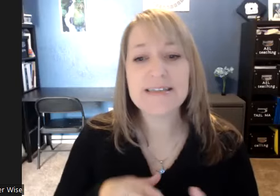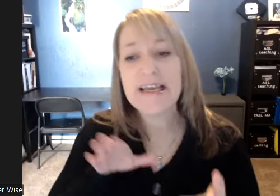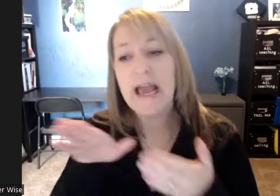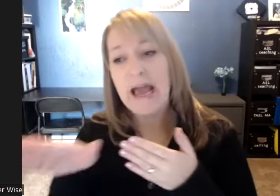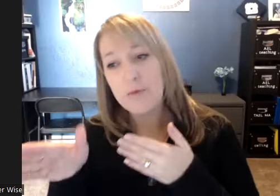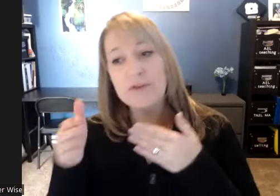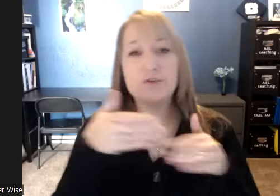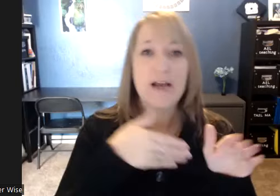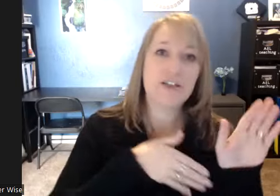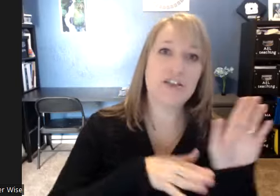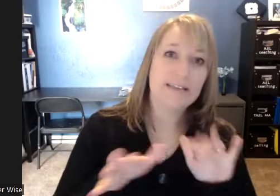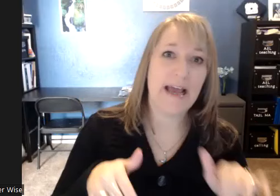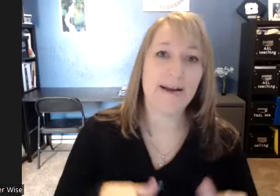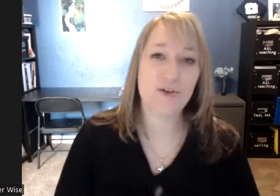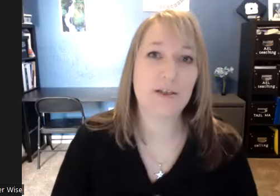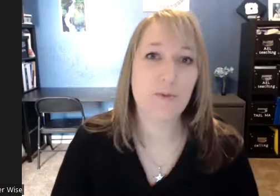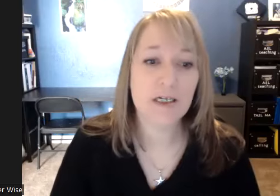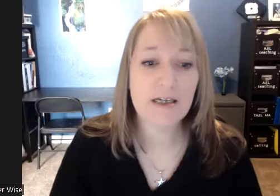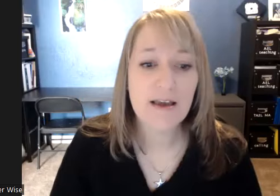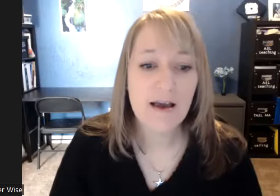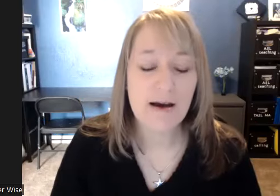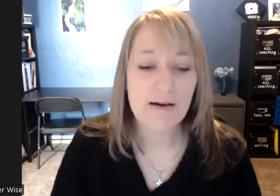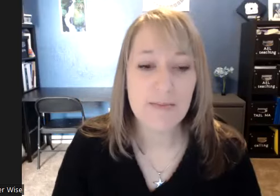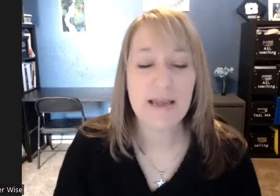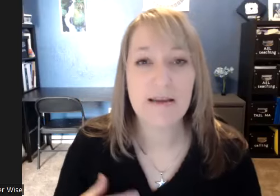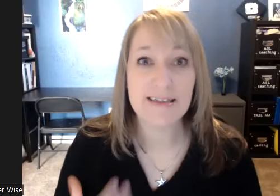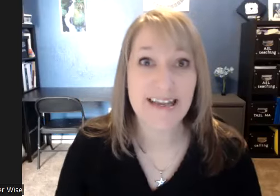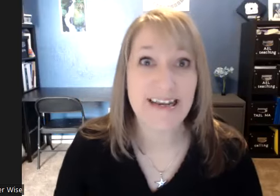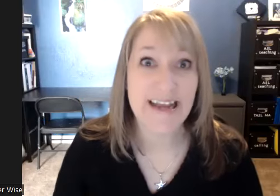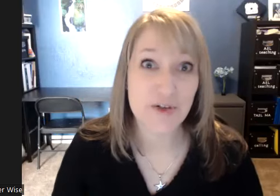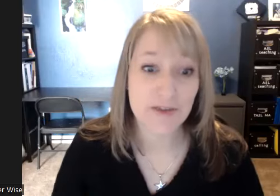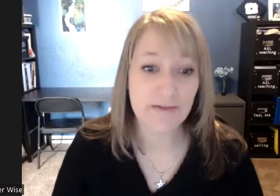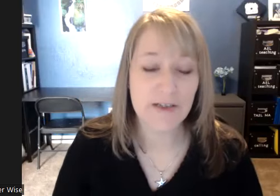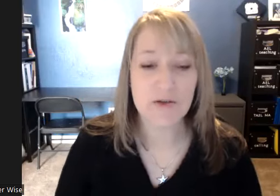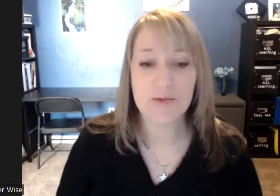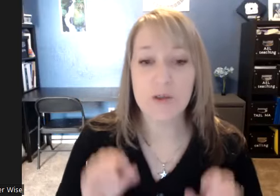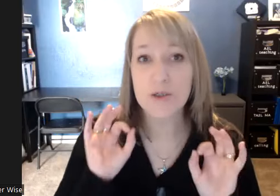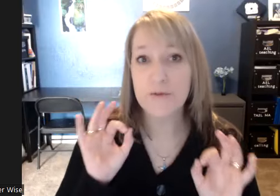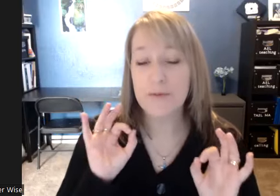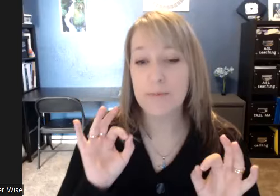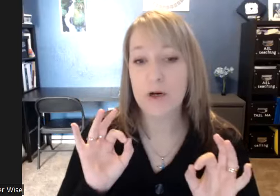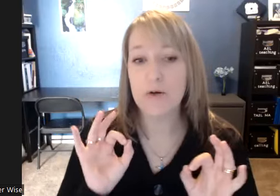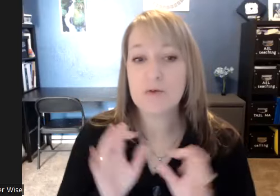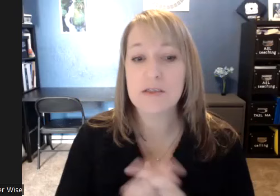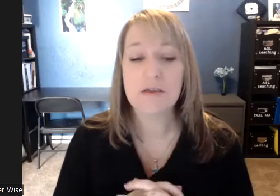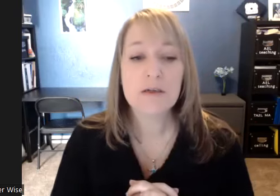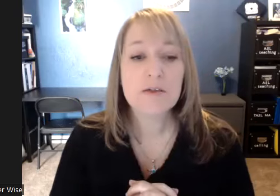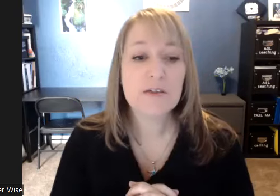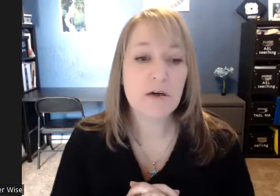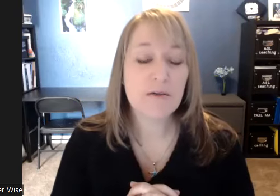see how the directions actually work in the signing naturally videos. We'll learn from the pros. So the